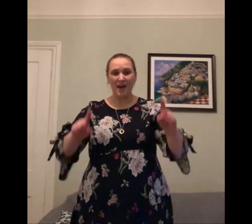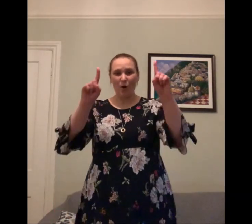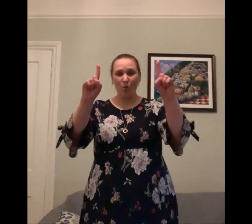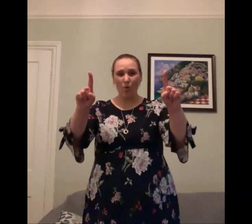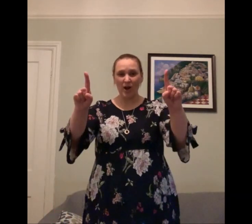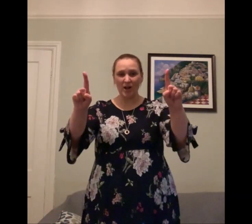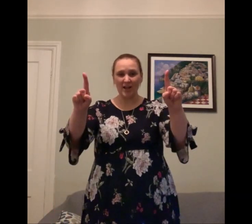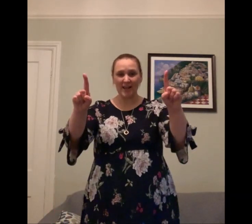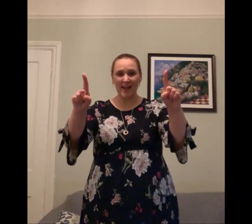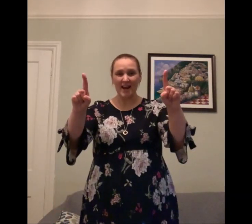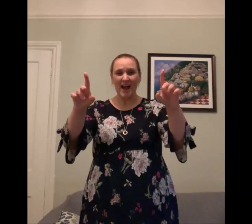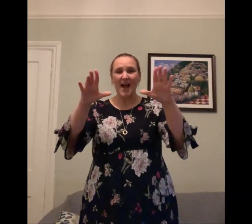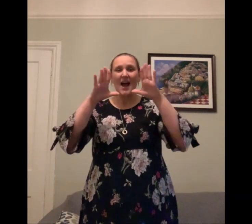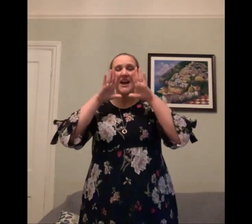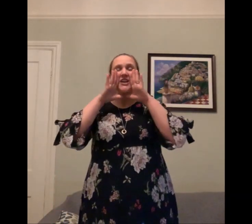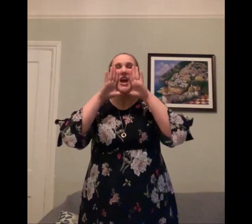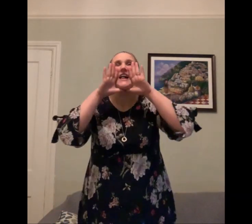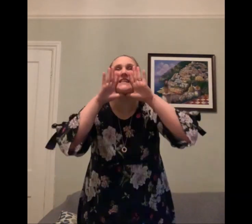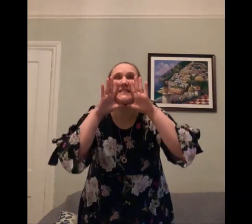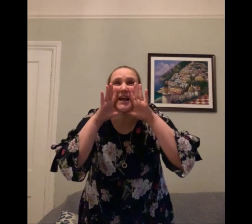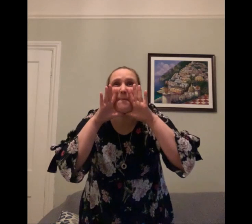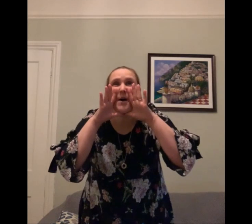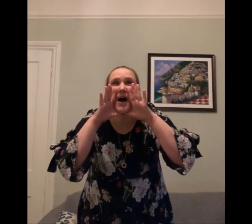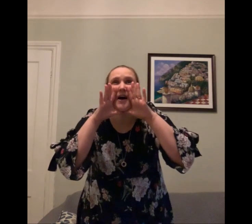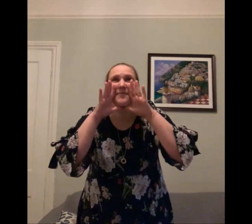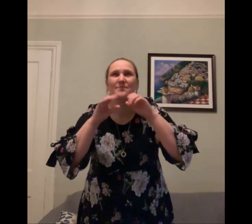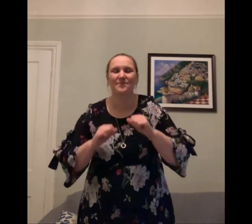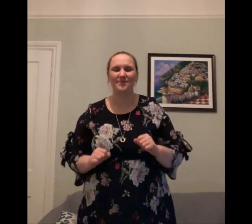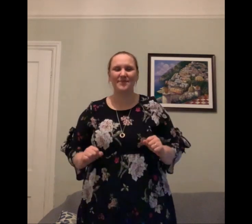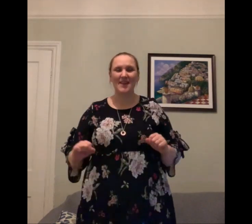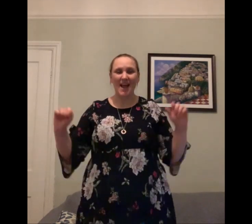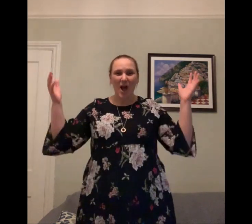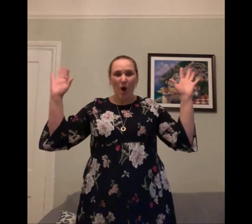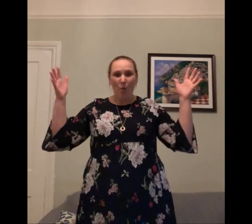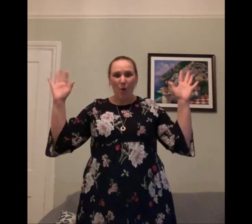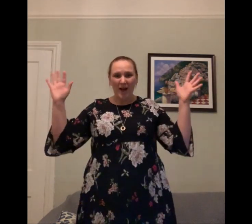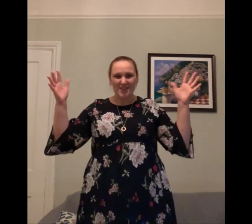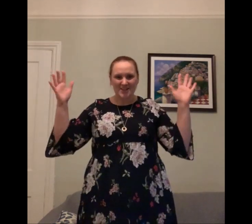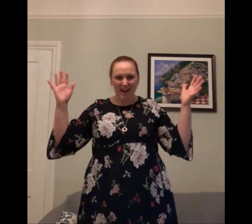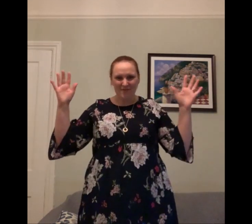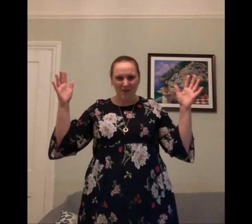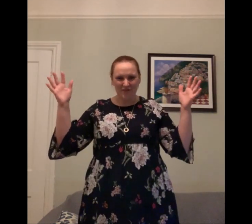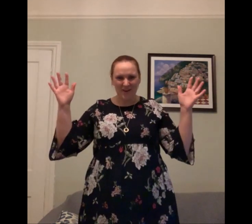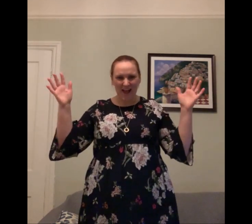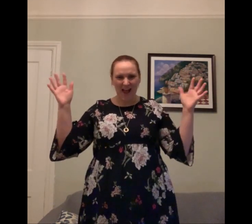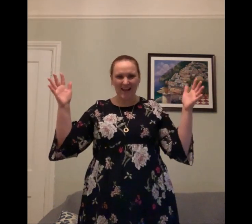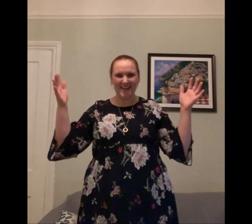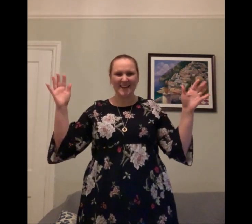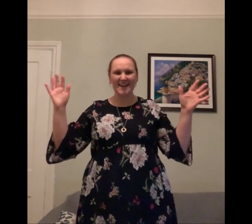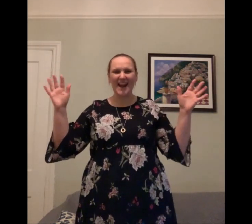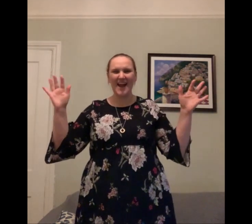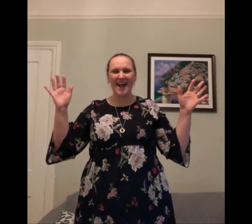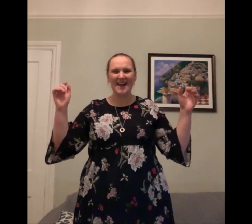Well, one look and I yelled timber, watch out for flying